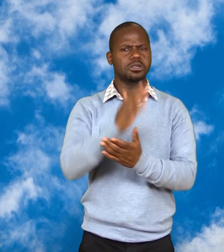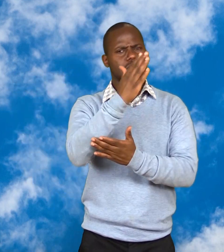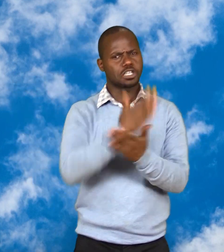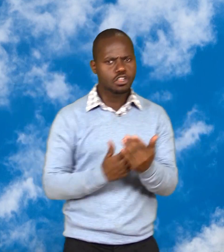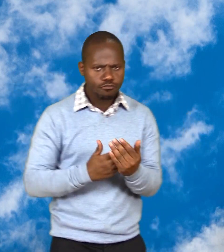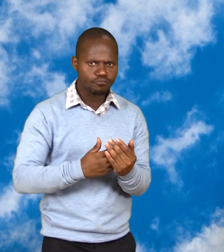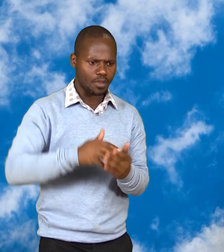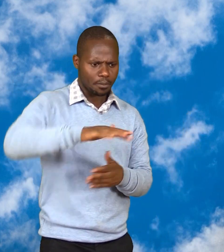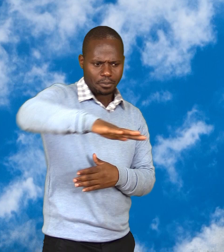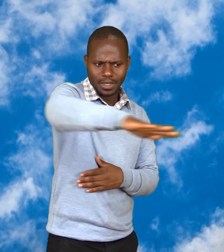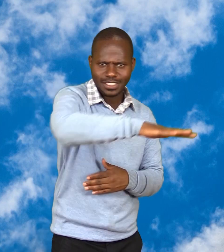their way home.